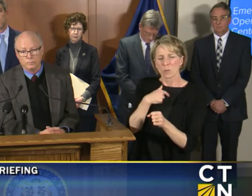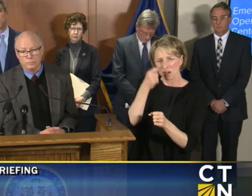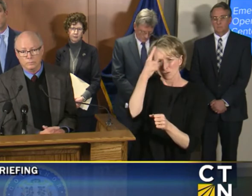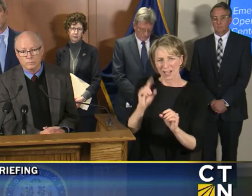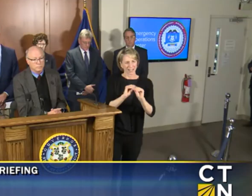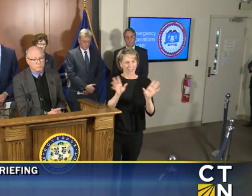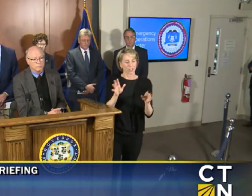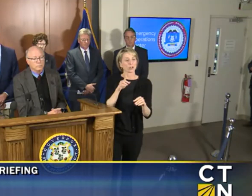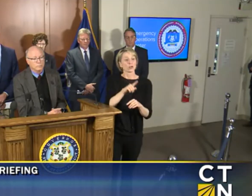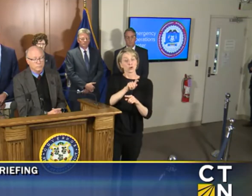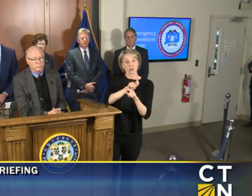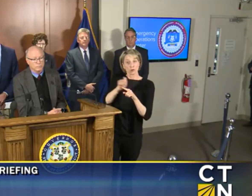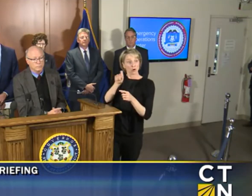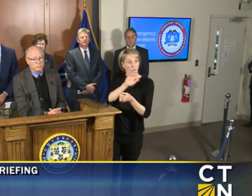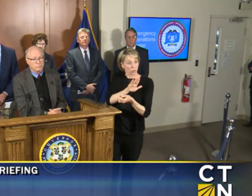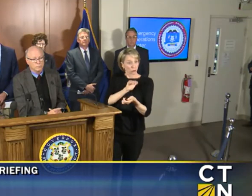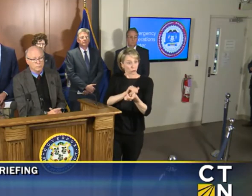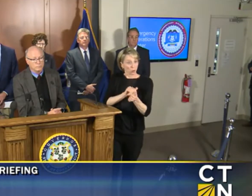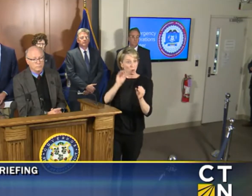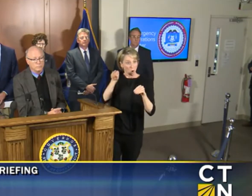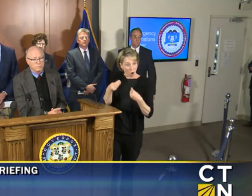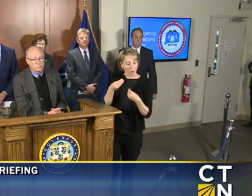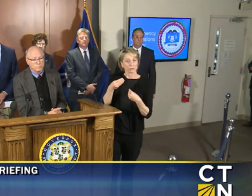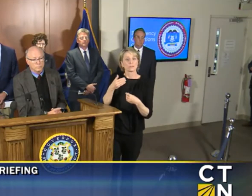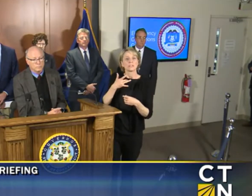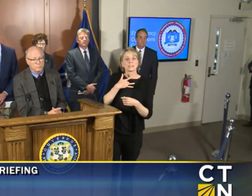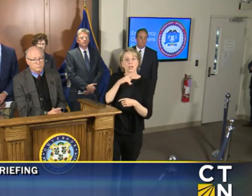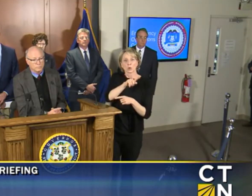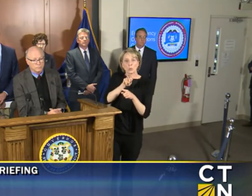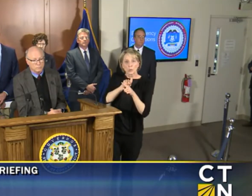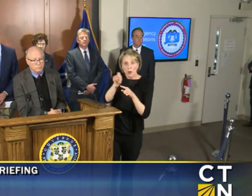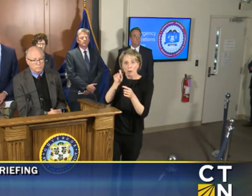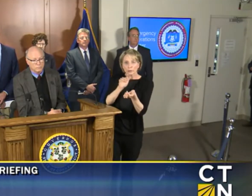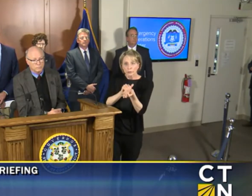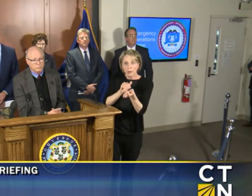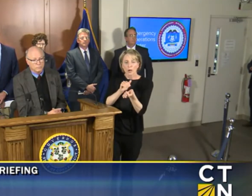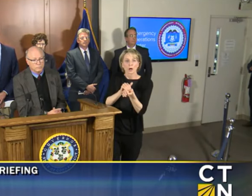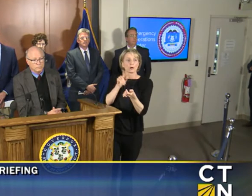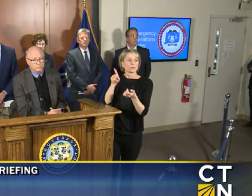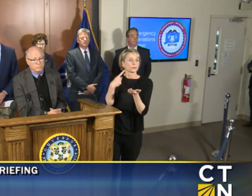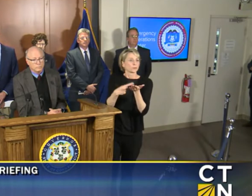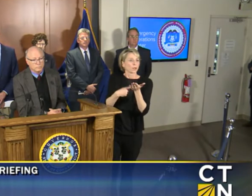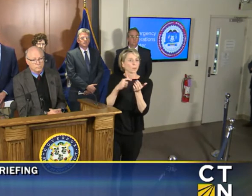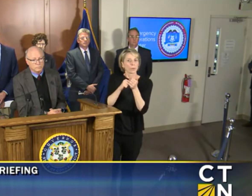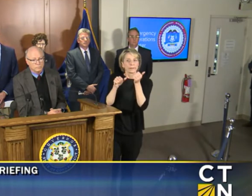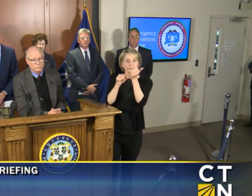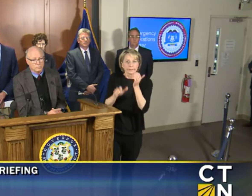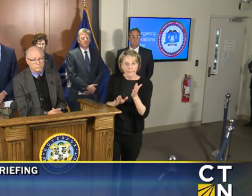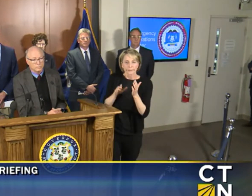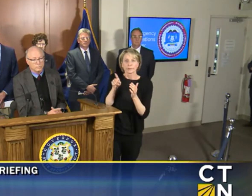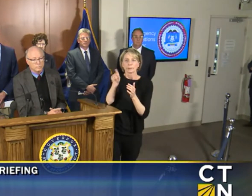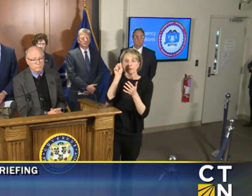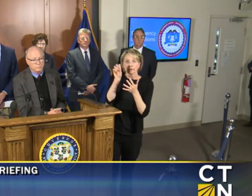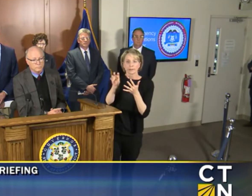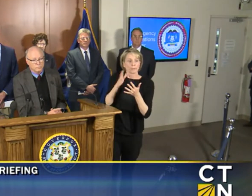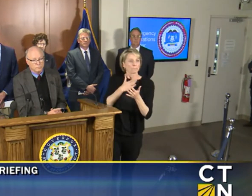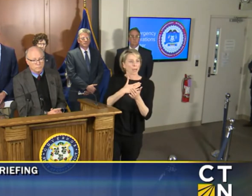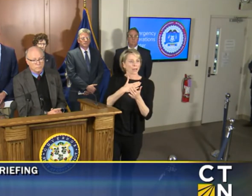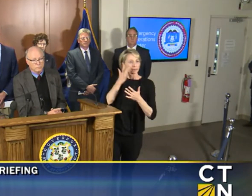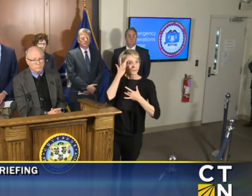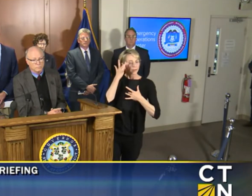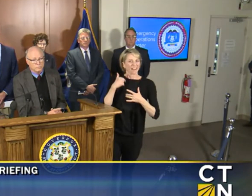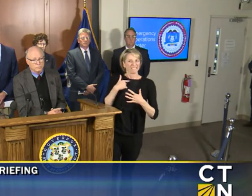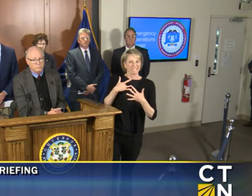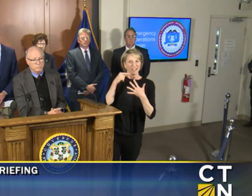you don't get the doctor. You get a voicemail for a physician's assistant. You tell them your symptoms. They call you back. They ask you some